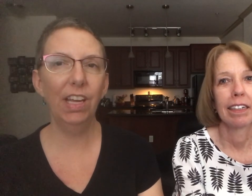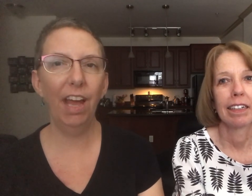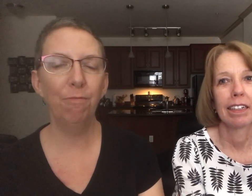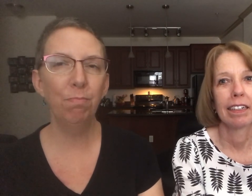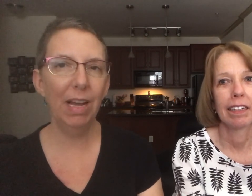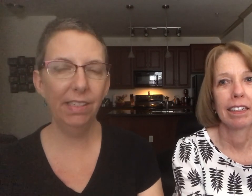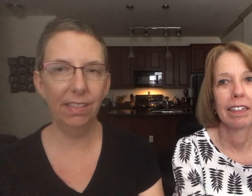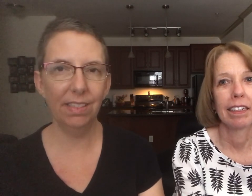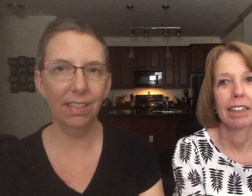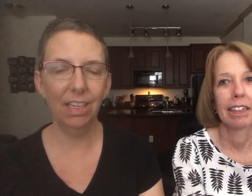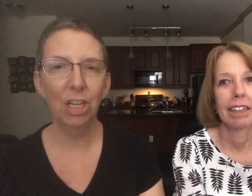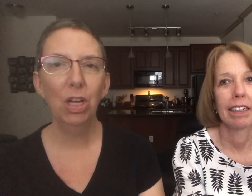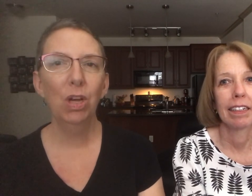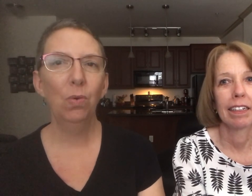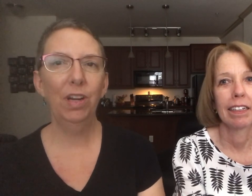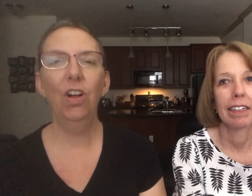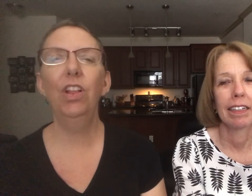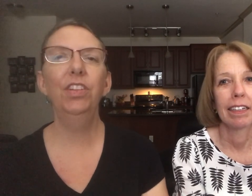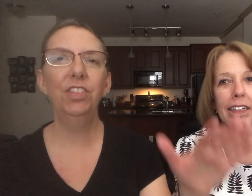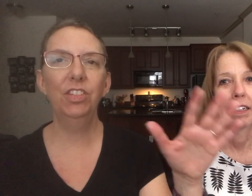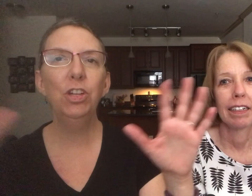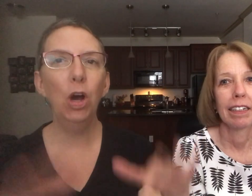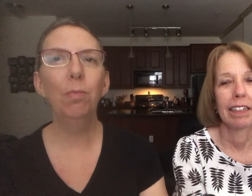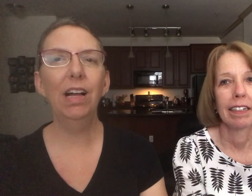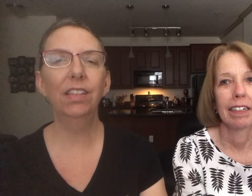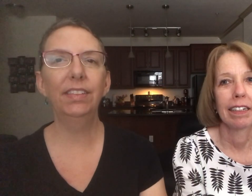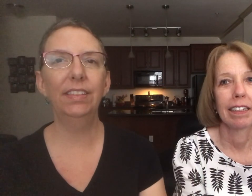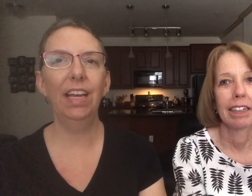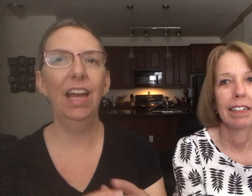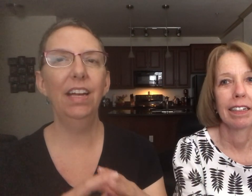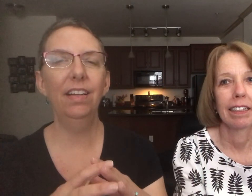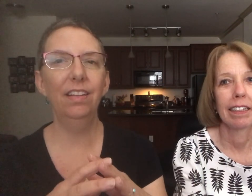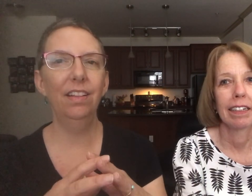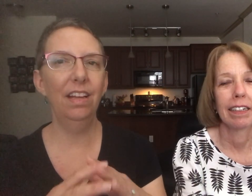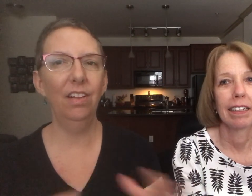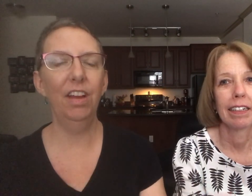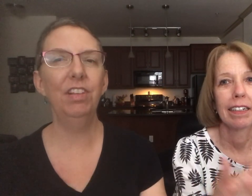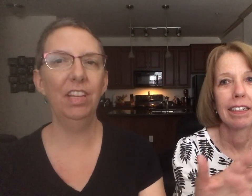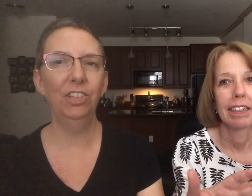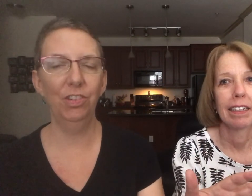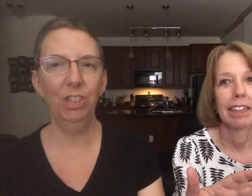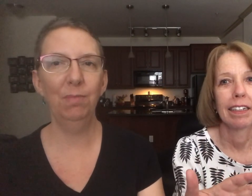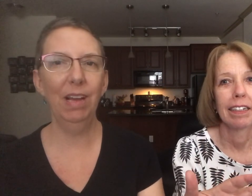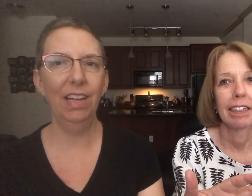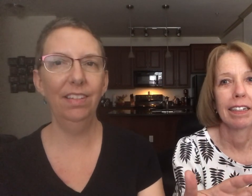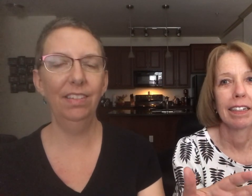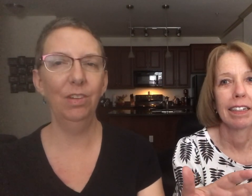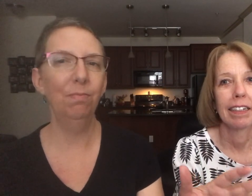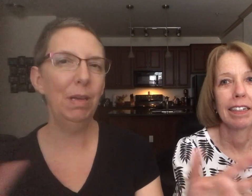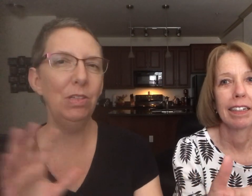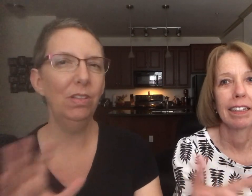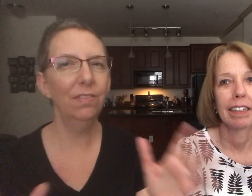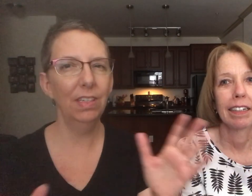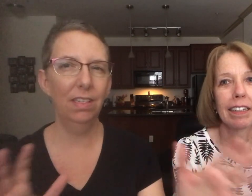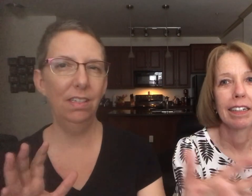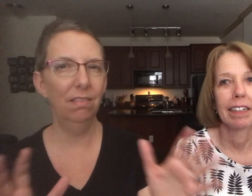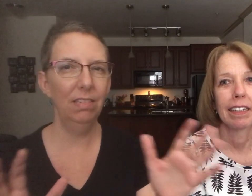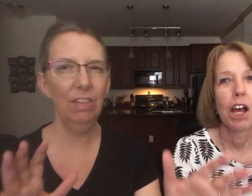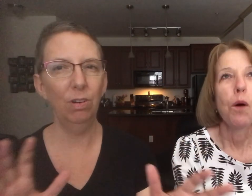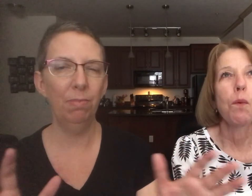have mud season when all the snow melts and everything turns to mud. So maybe you lived in a different part.